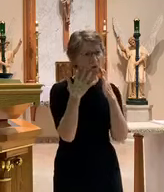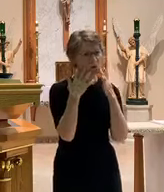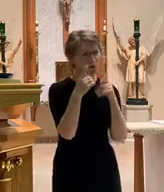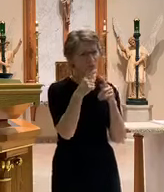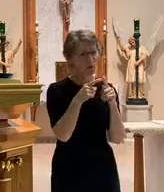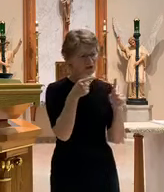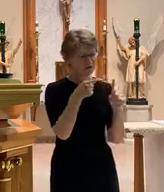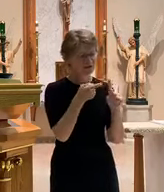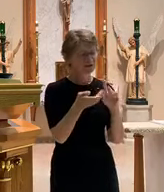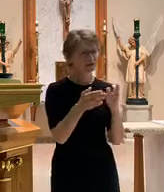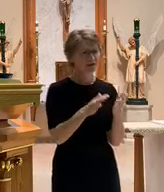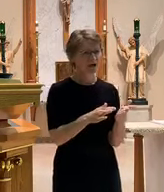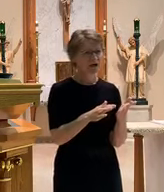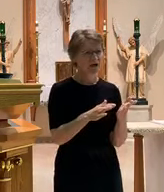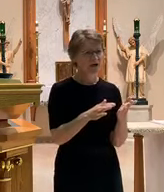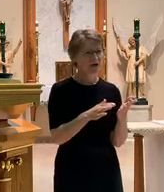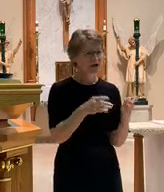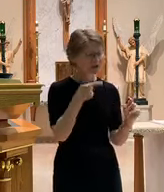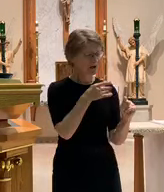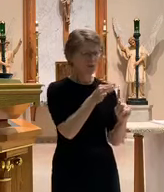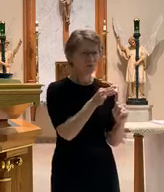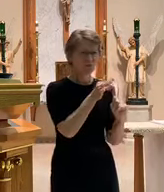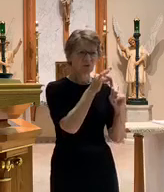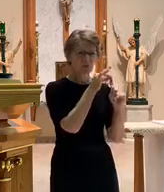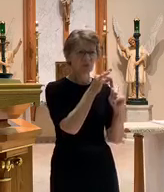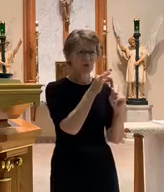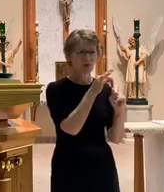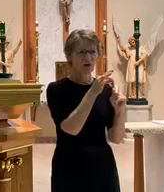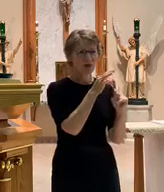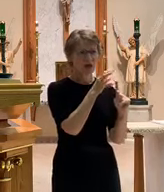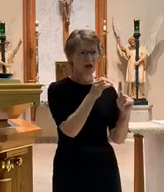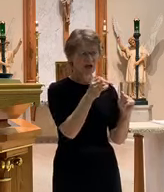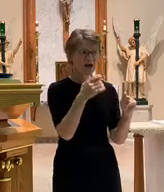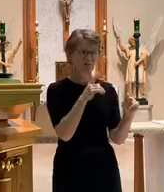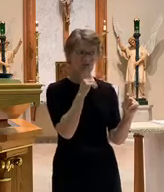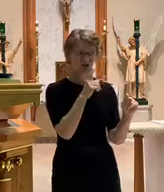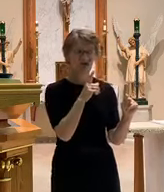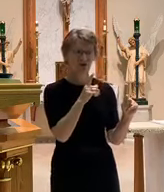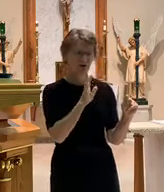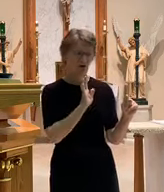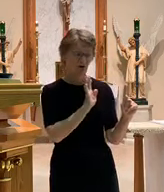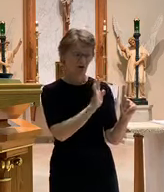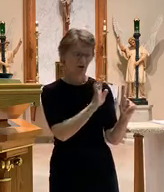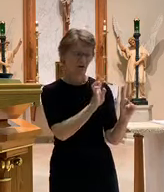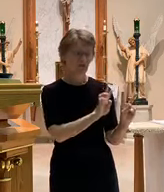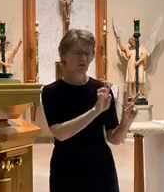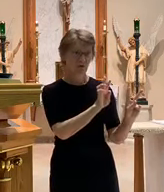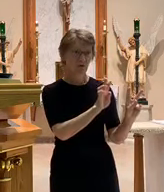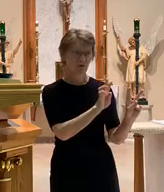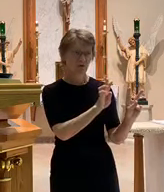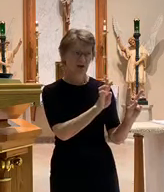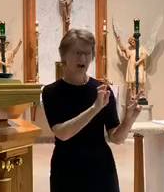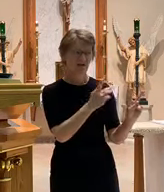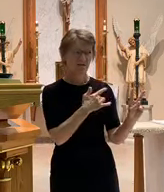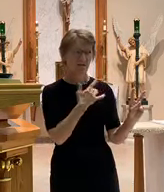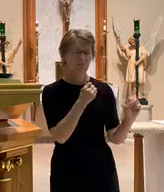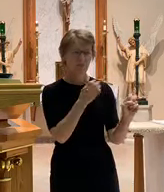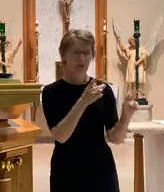she was. And I'm sure her funeral will be, a lot of people will